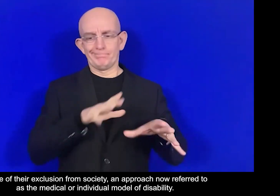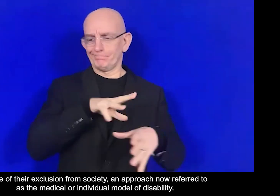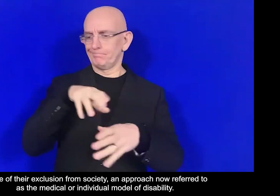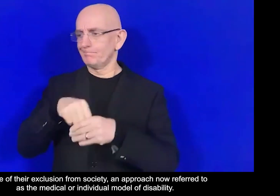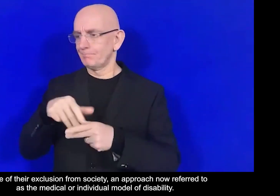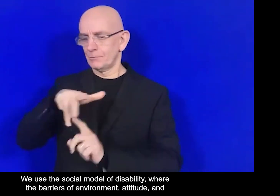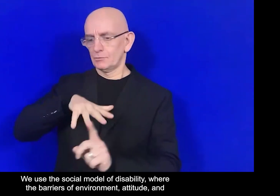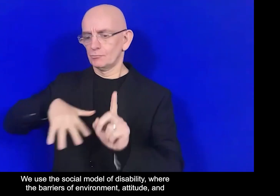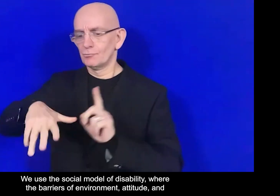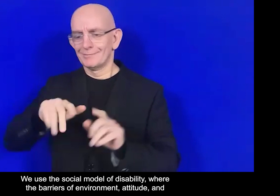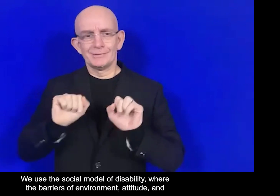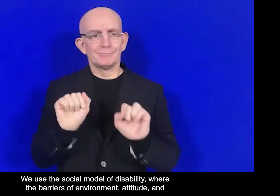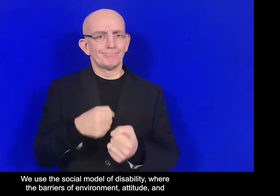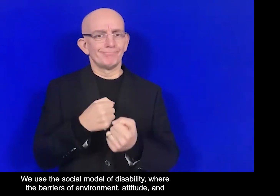disability.